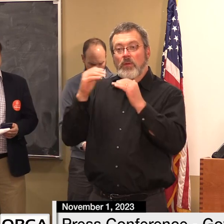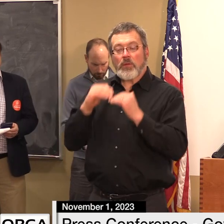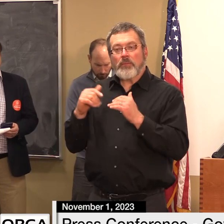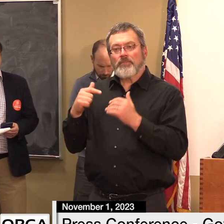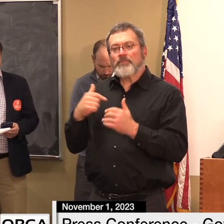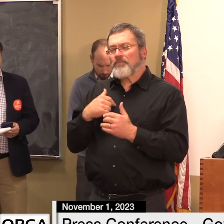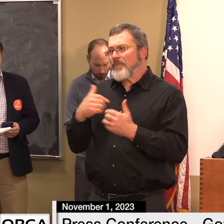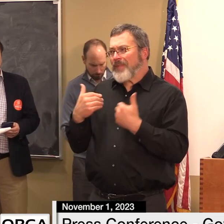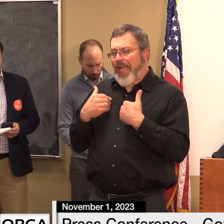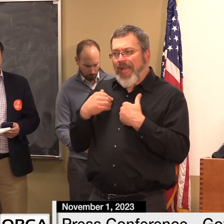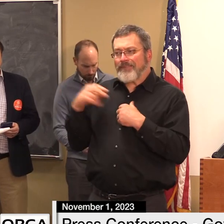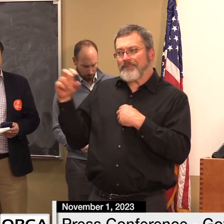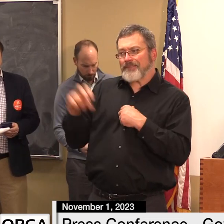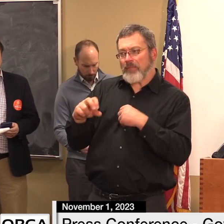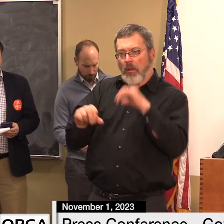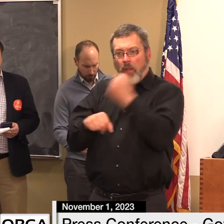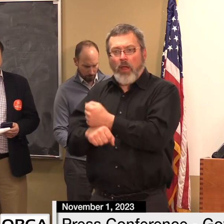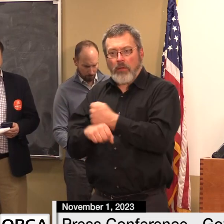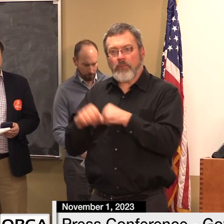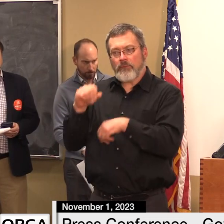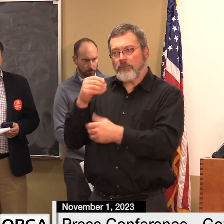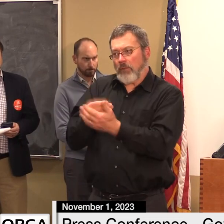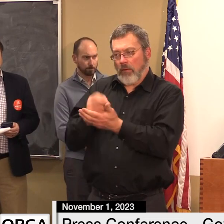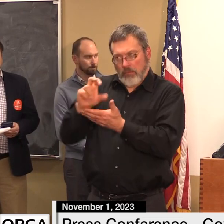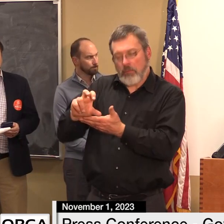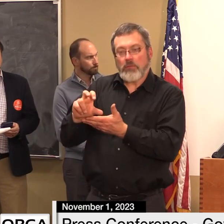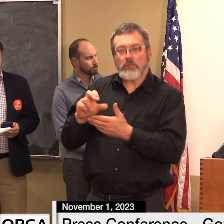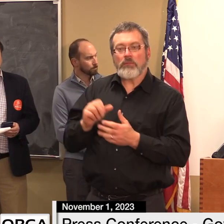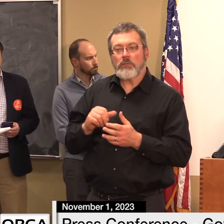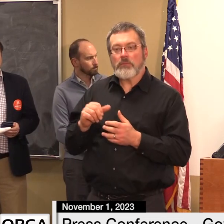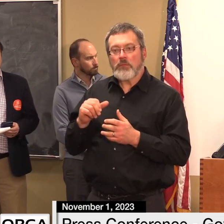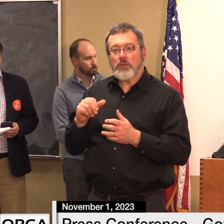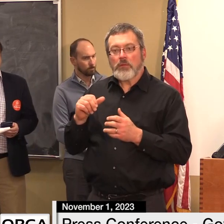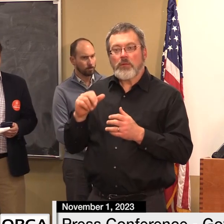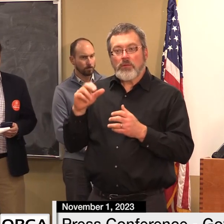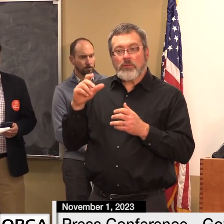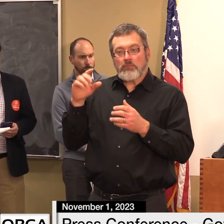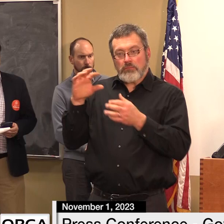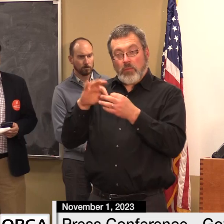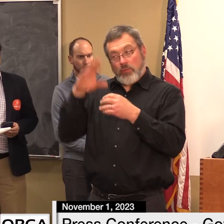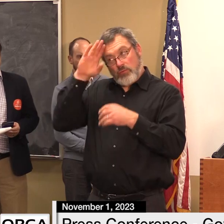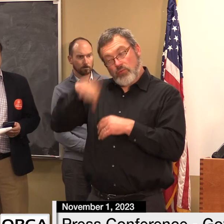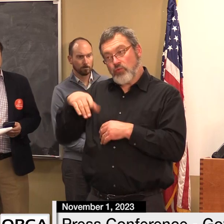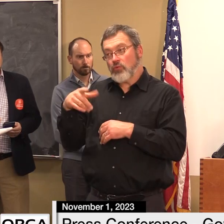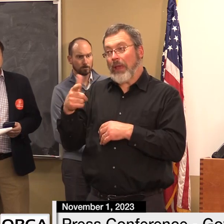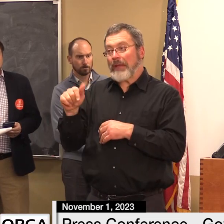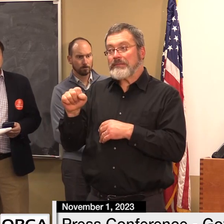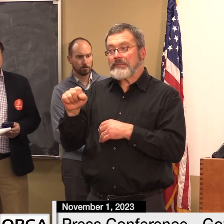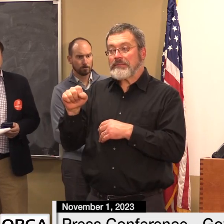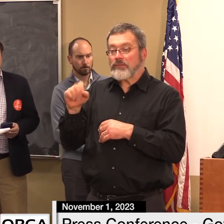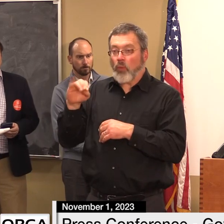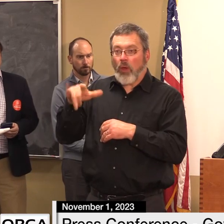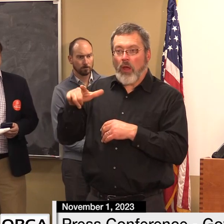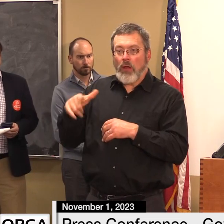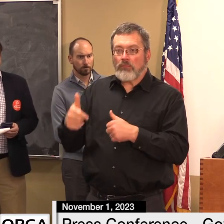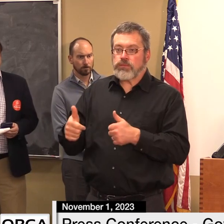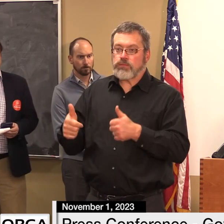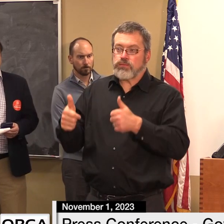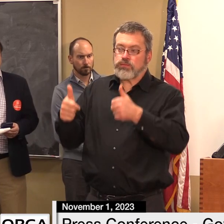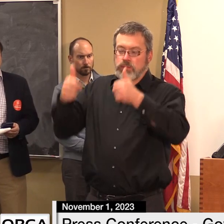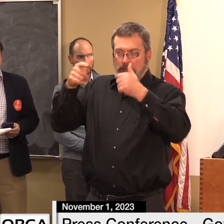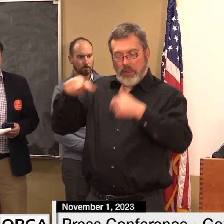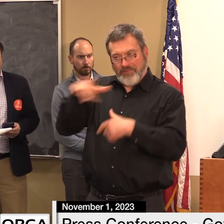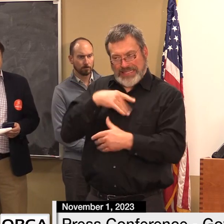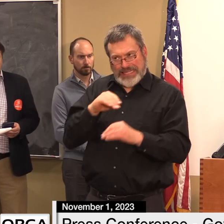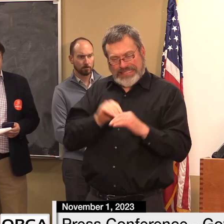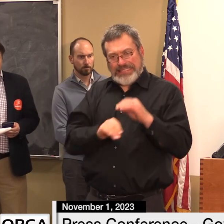bills. As we all know, the cost of fuel has only added to the financial burden many families are feeling